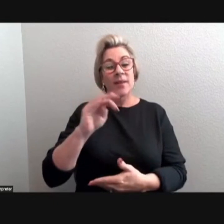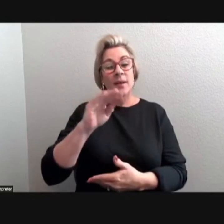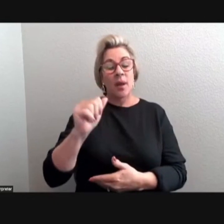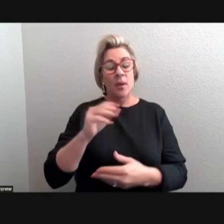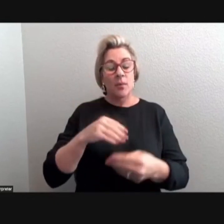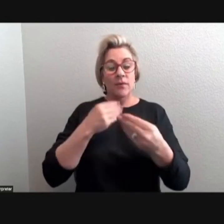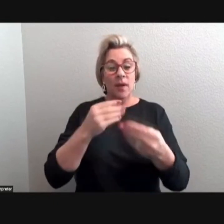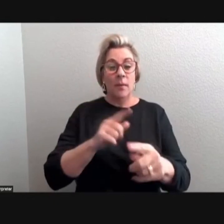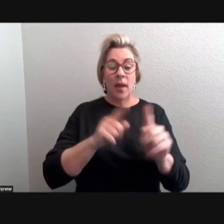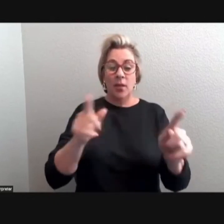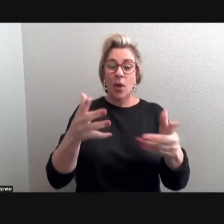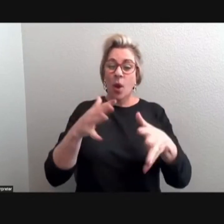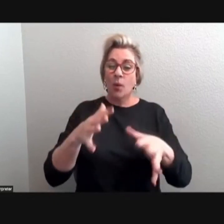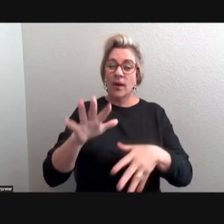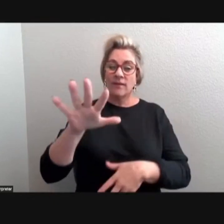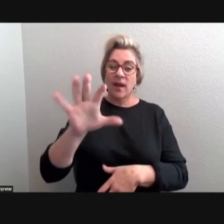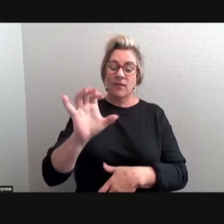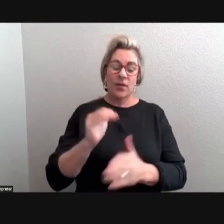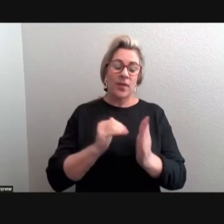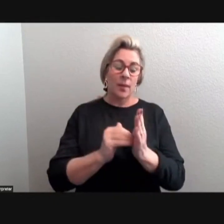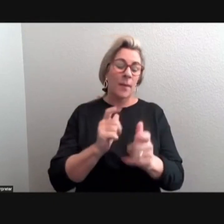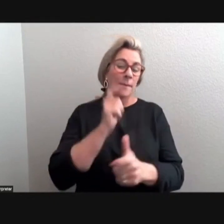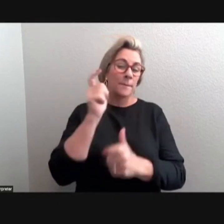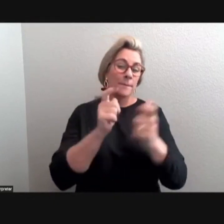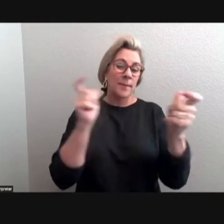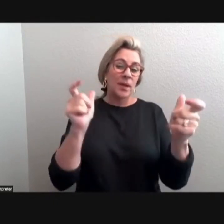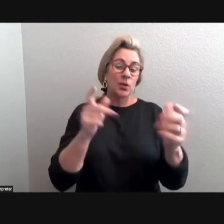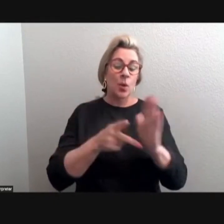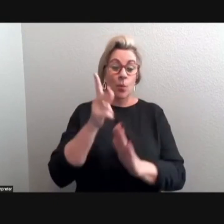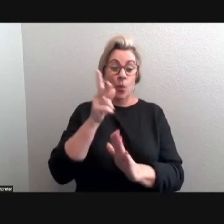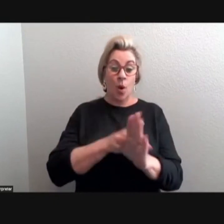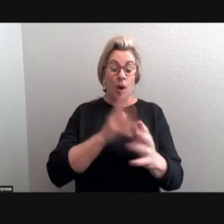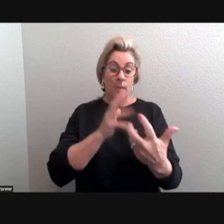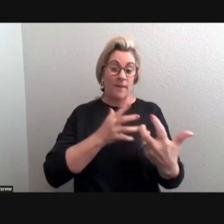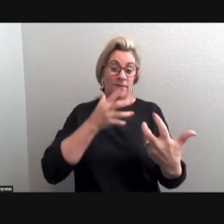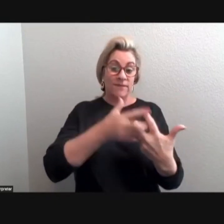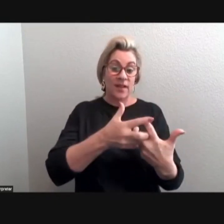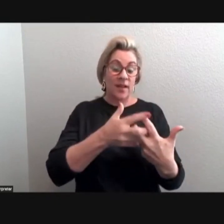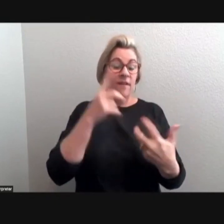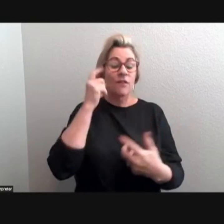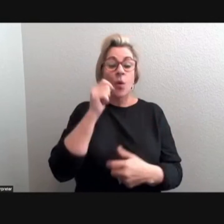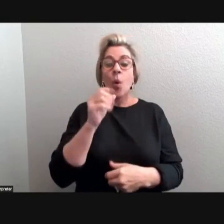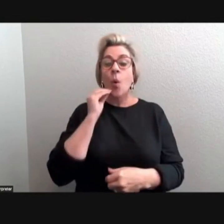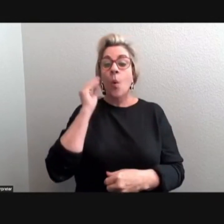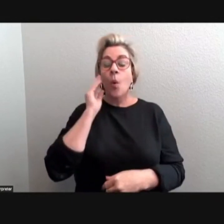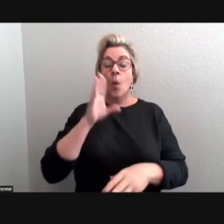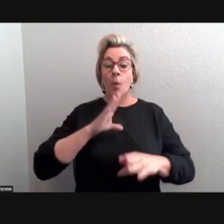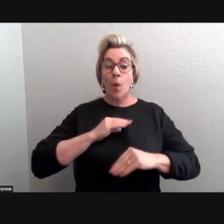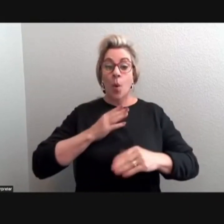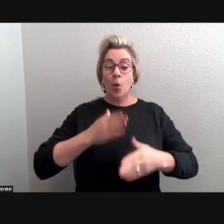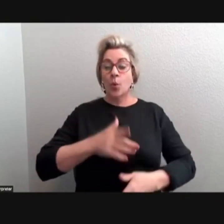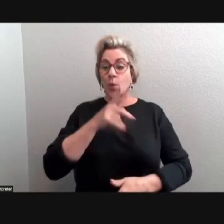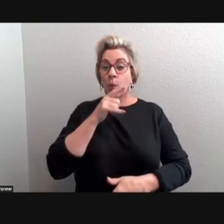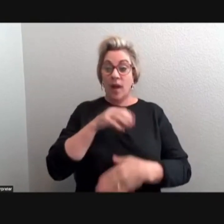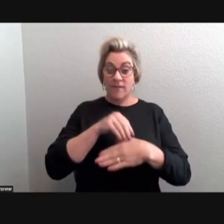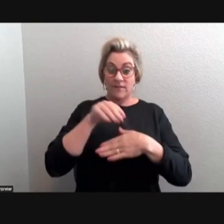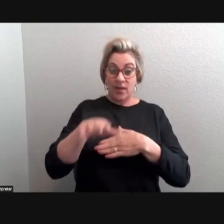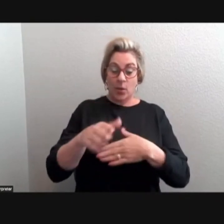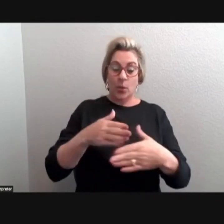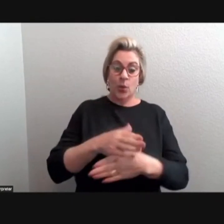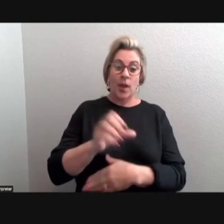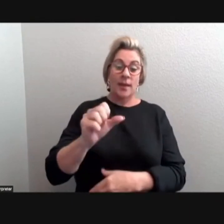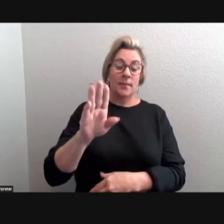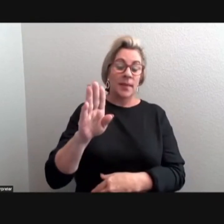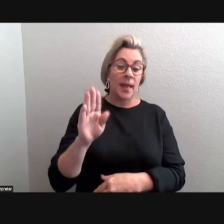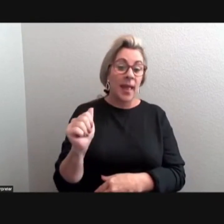about $500,000. But the biggest program that is a fit for most of the homeowners affected is actually through the